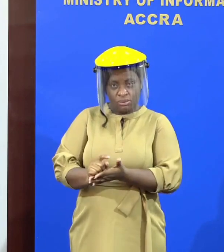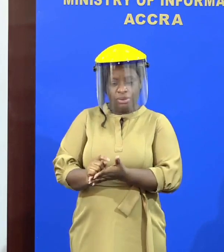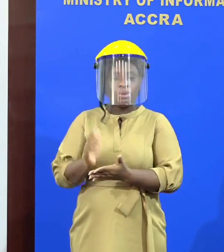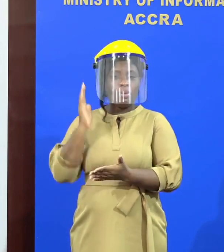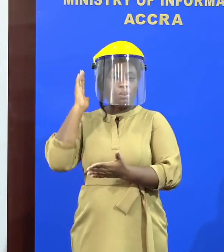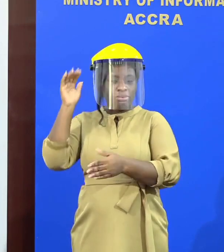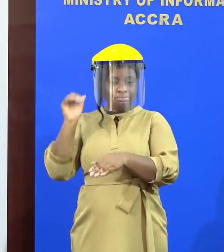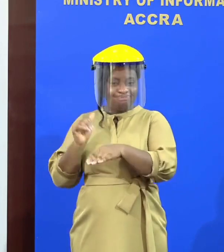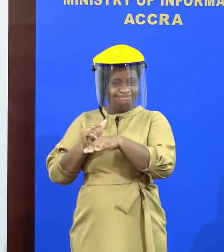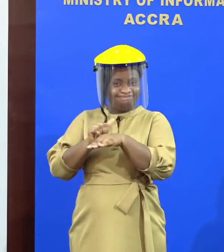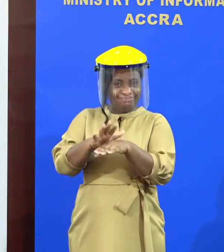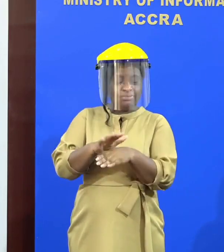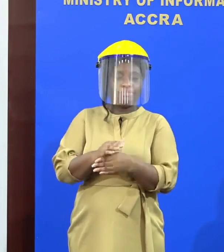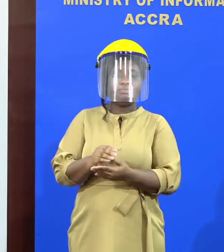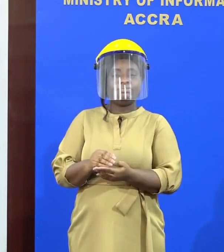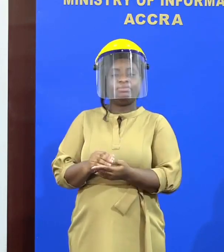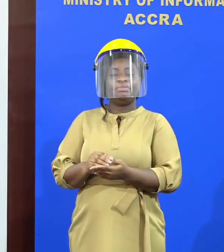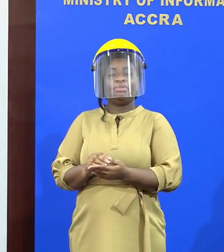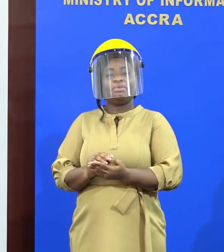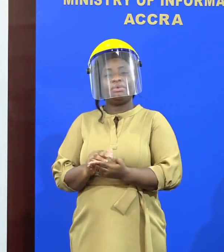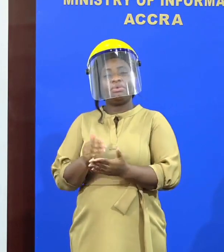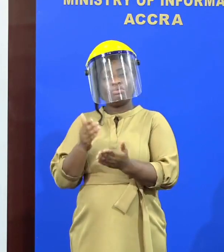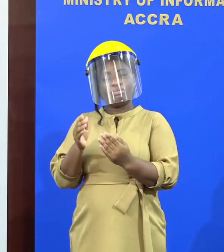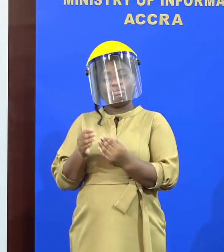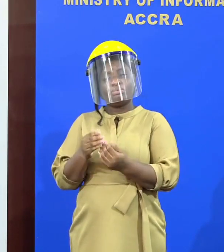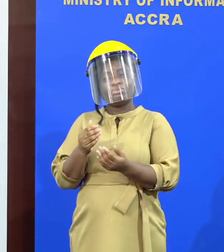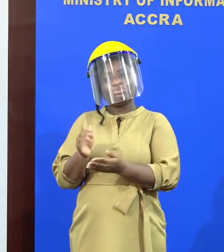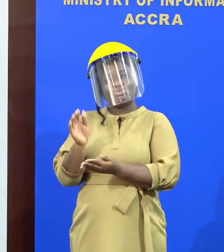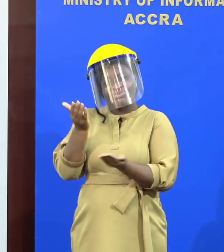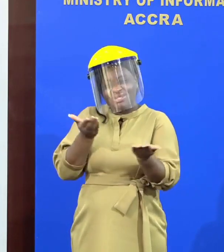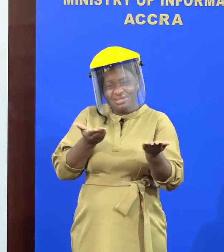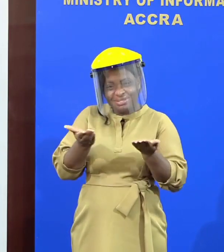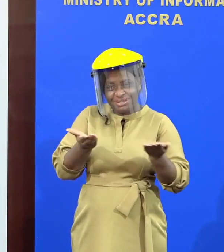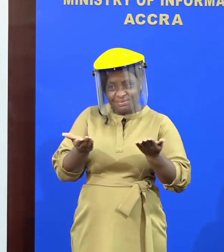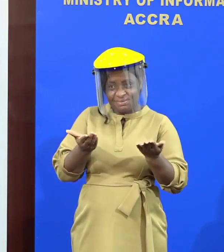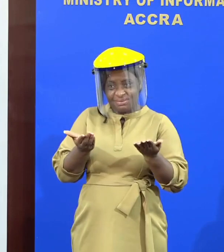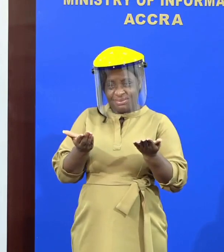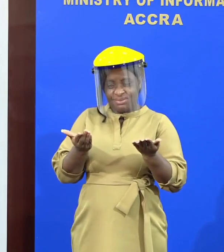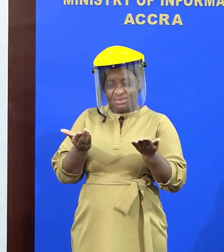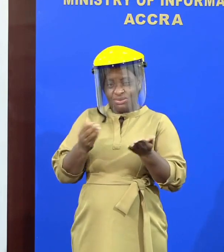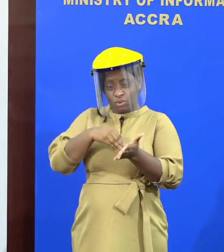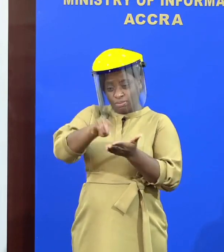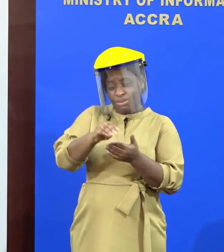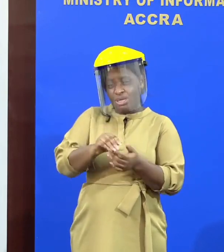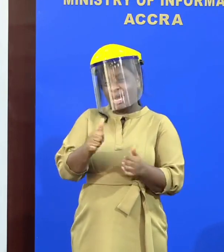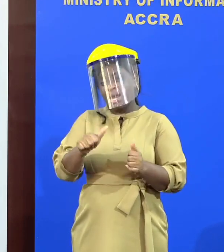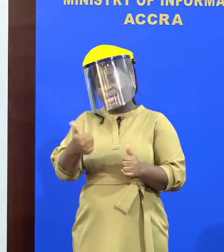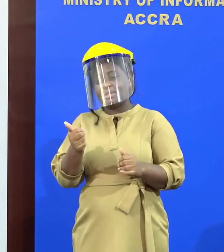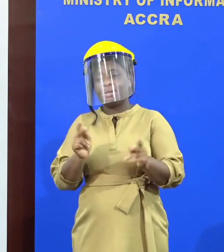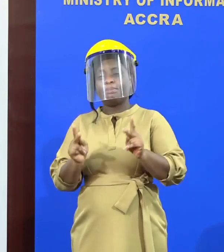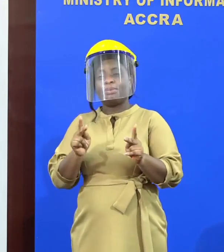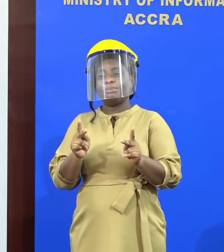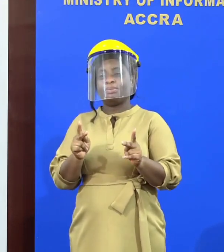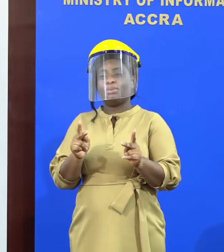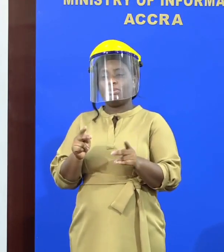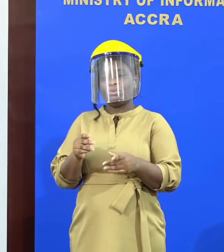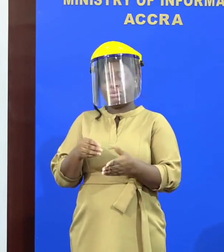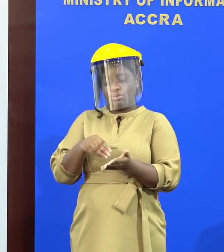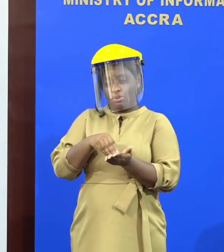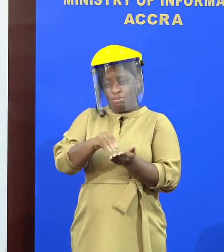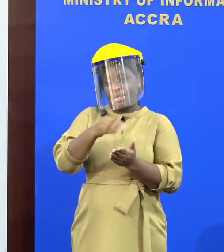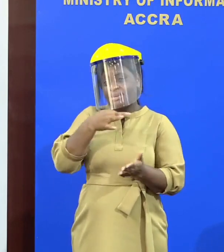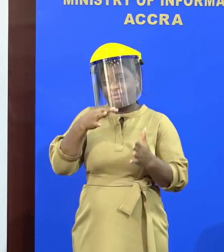remaining $190 million, which we'll use to service the remaining amount of money we are supposed to pay to license buying